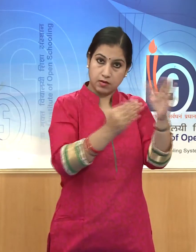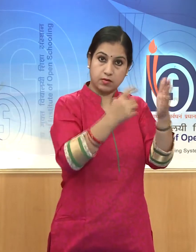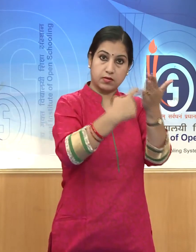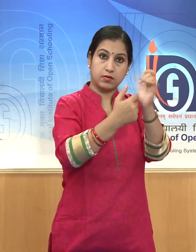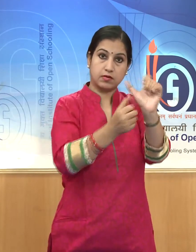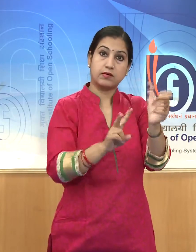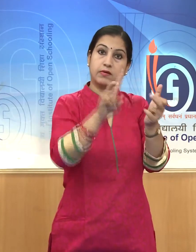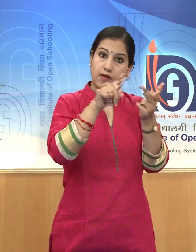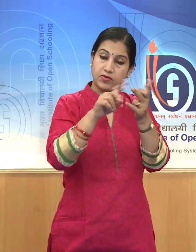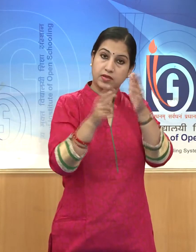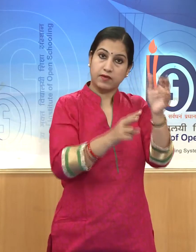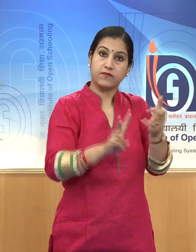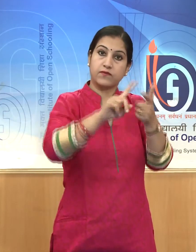was famous for his paintings